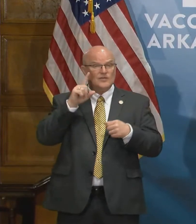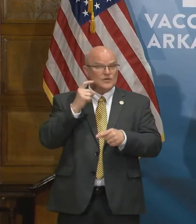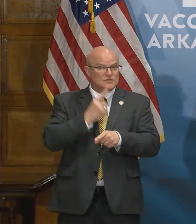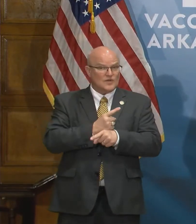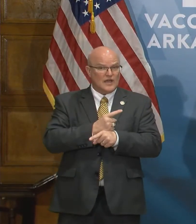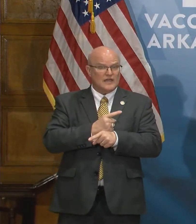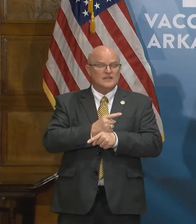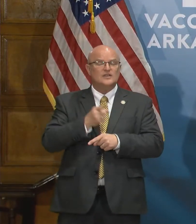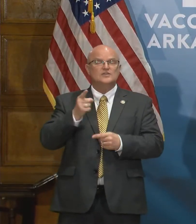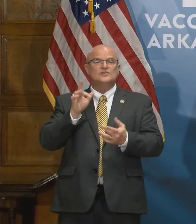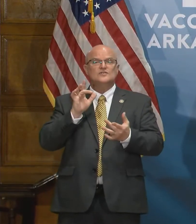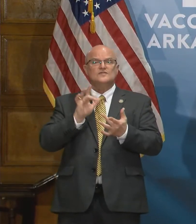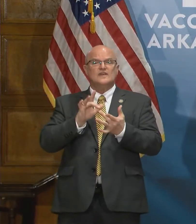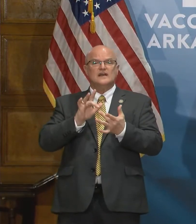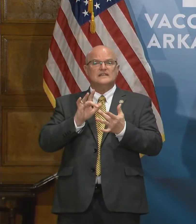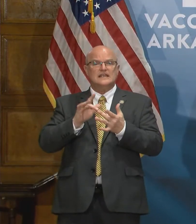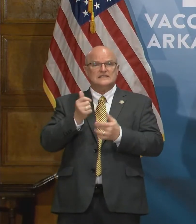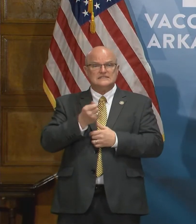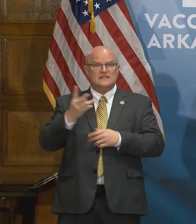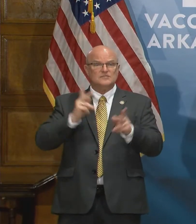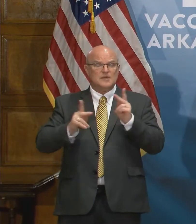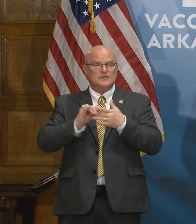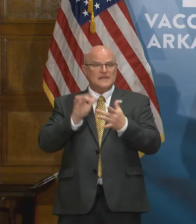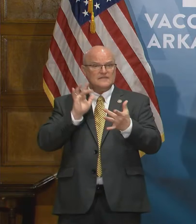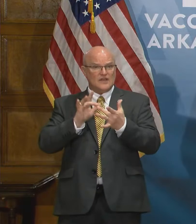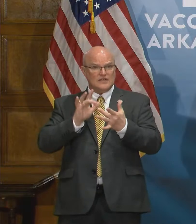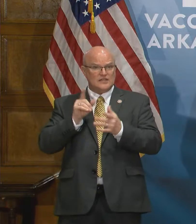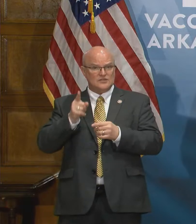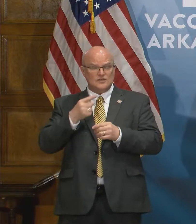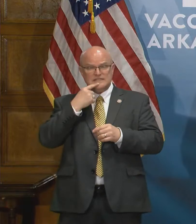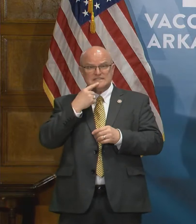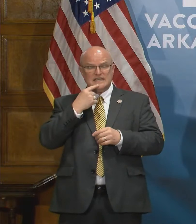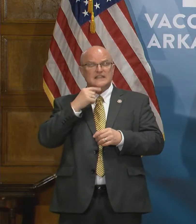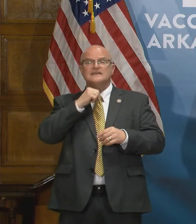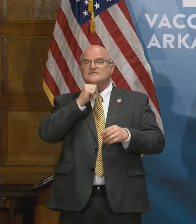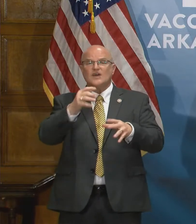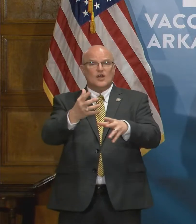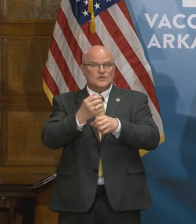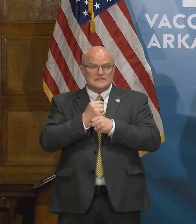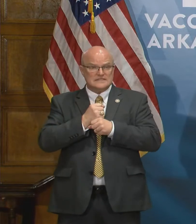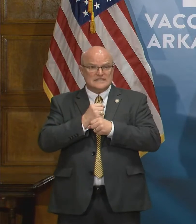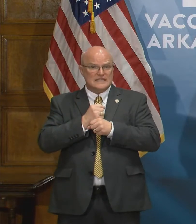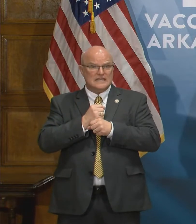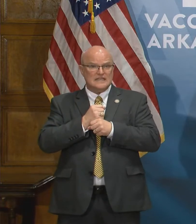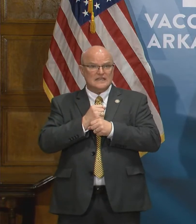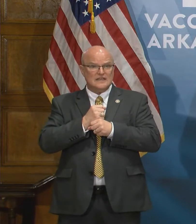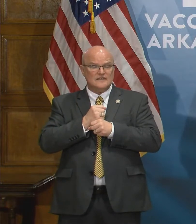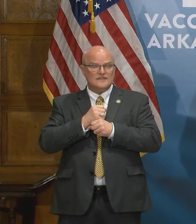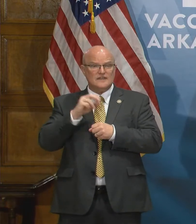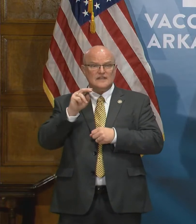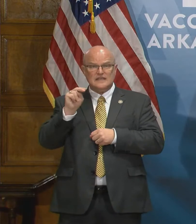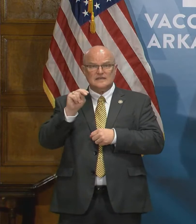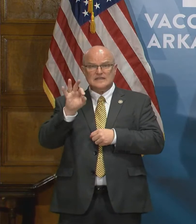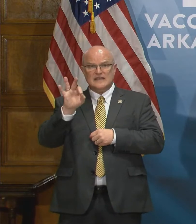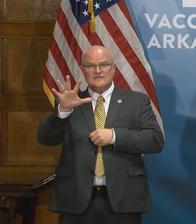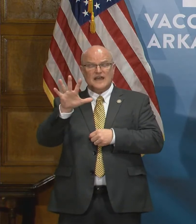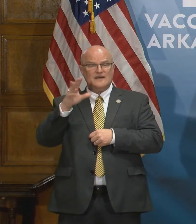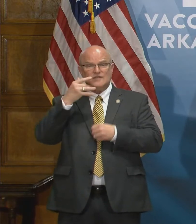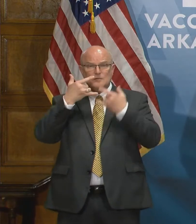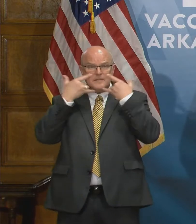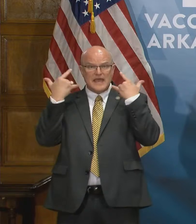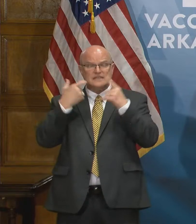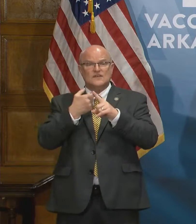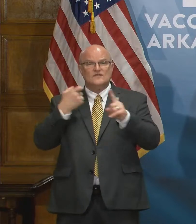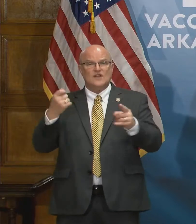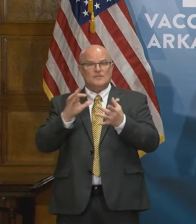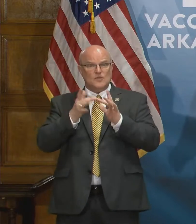you've have a number of people that have contacted you and said they have not received their N95 mask